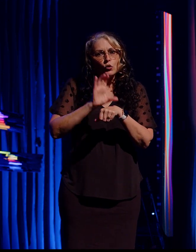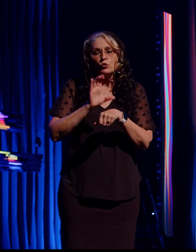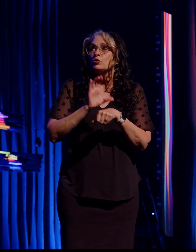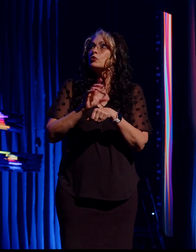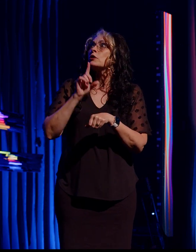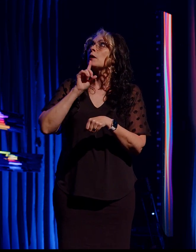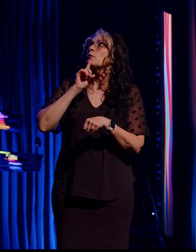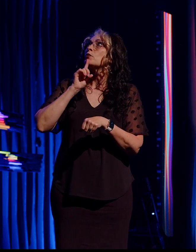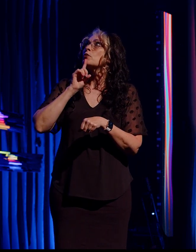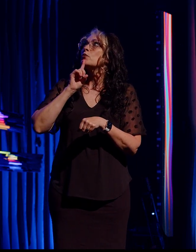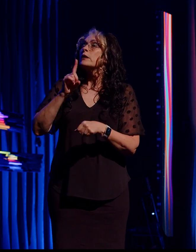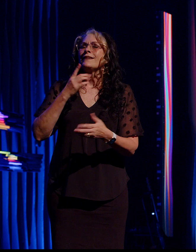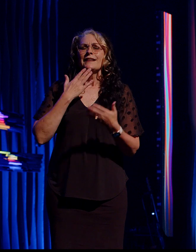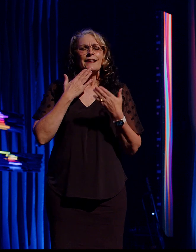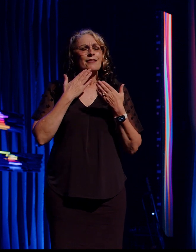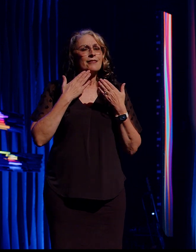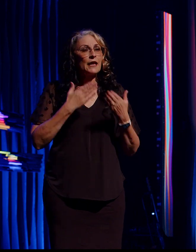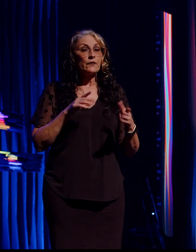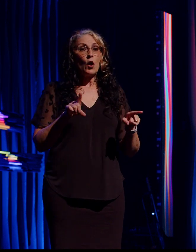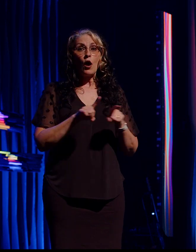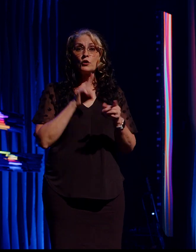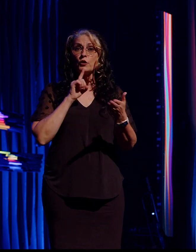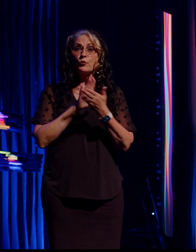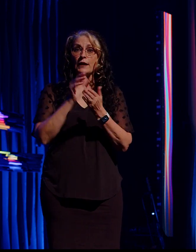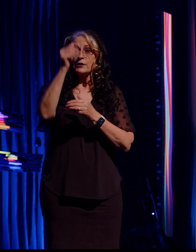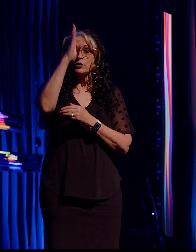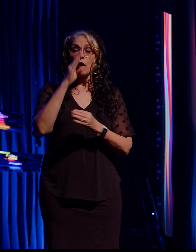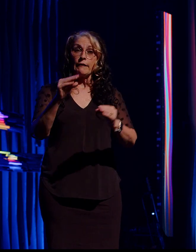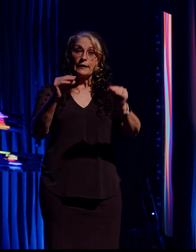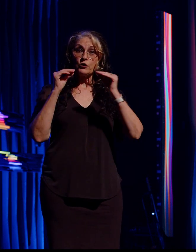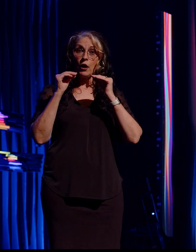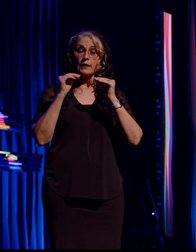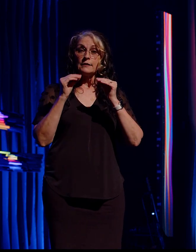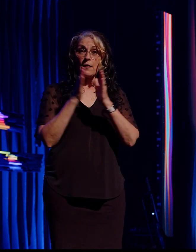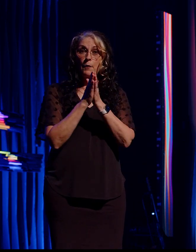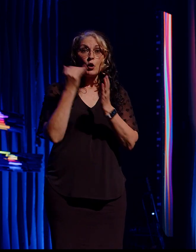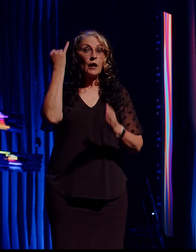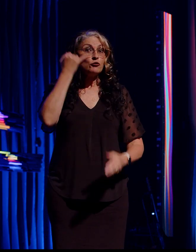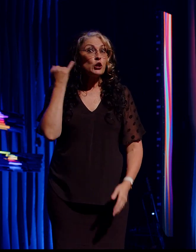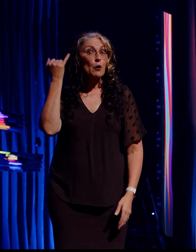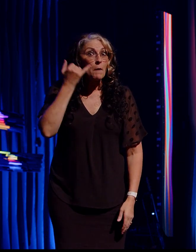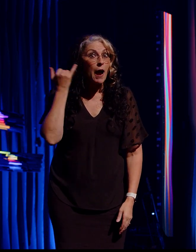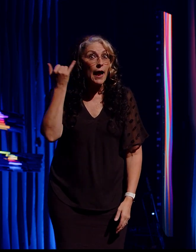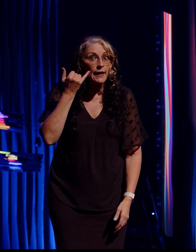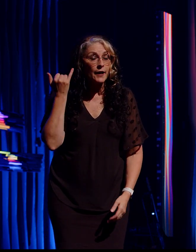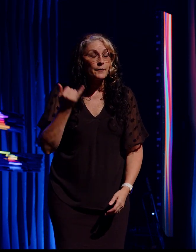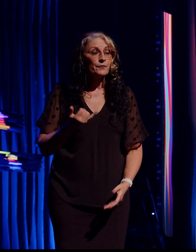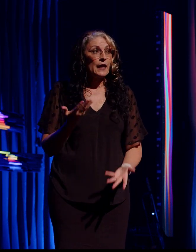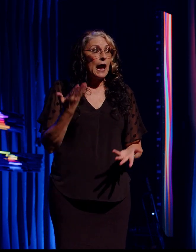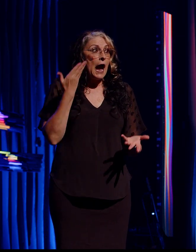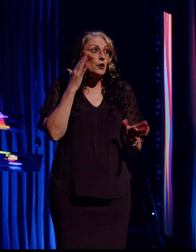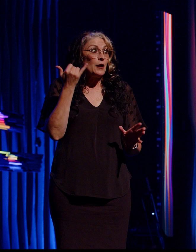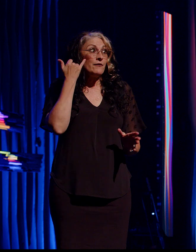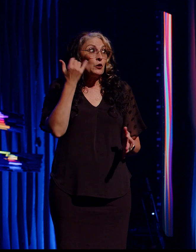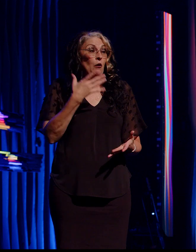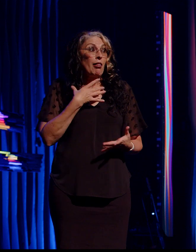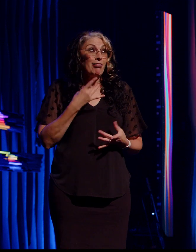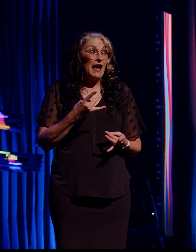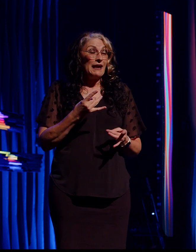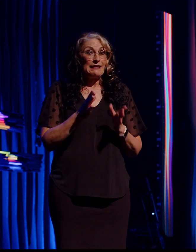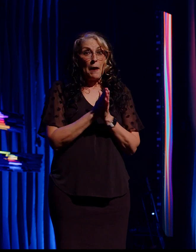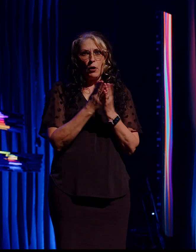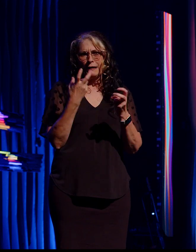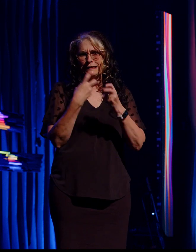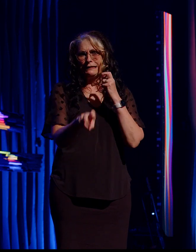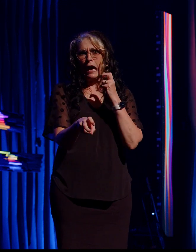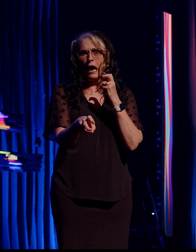really am. I also praise God for what He taught us in the book of Jeremiah. I don't know if you liked going through that. That's the hardest